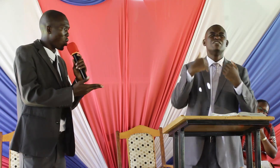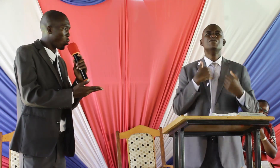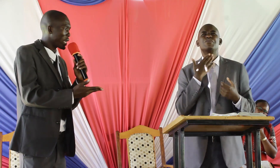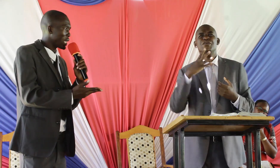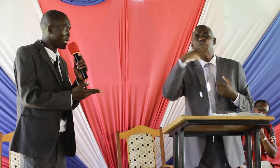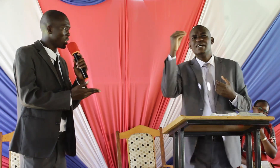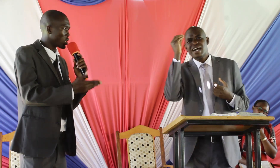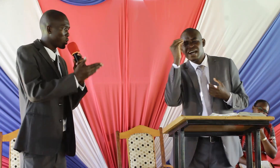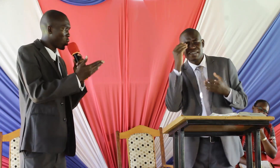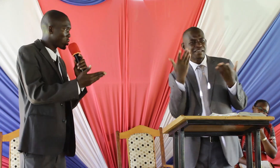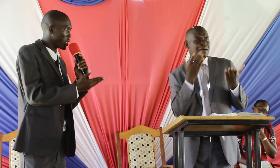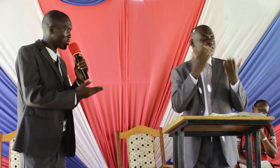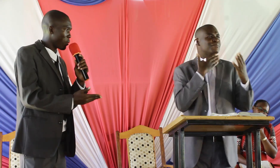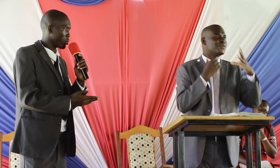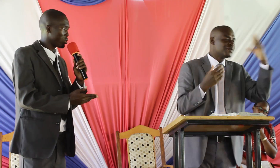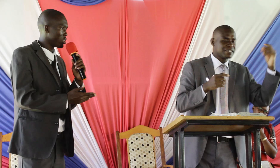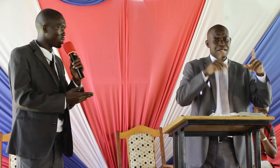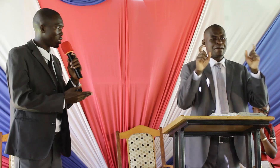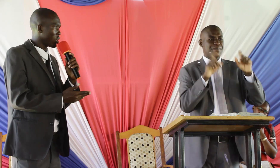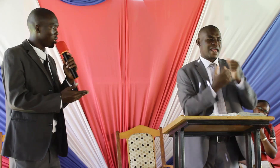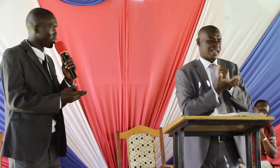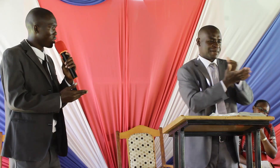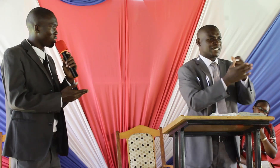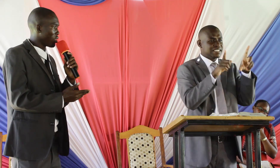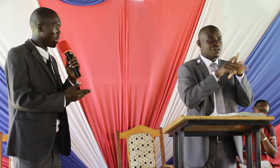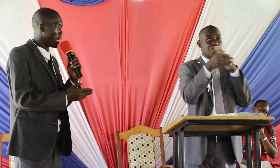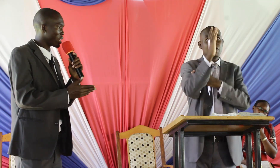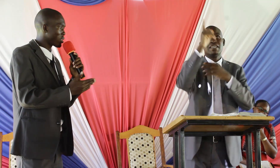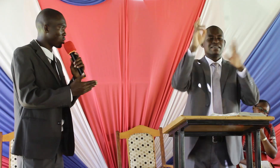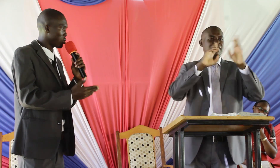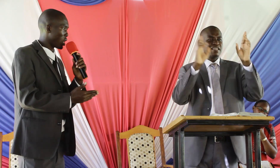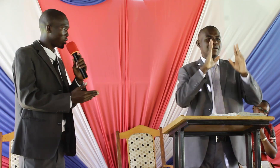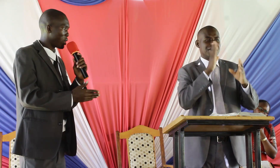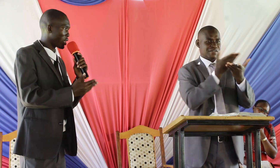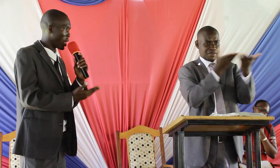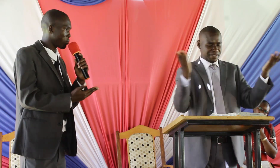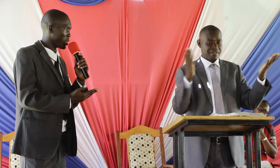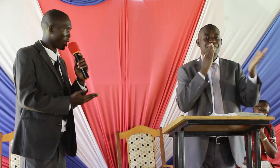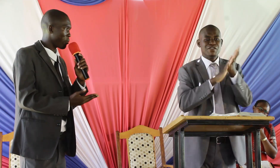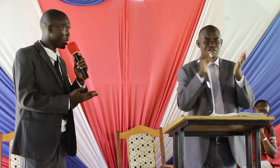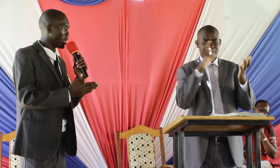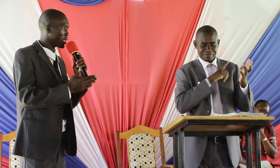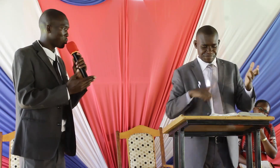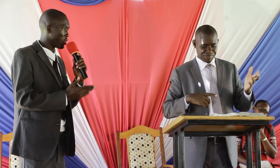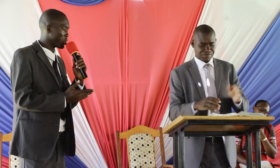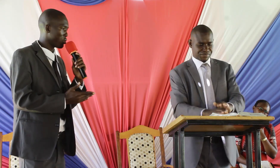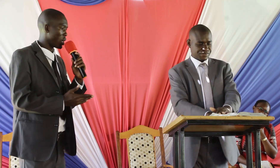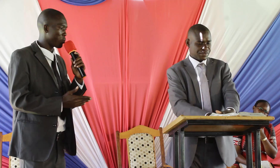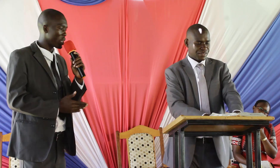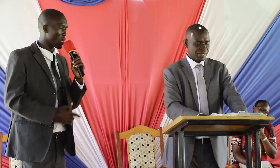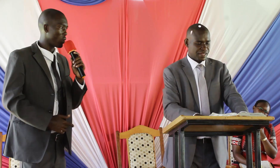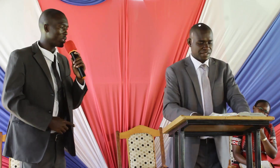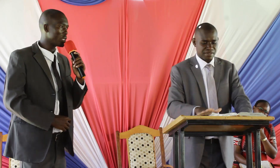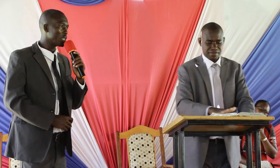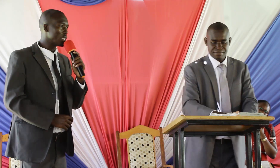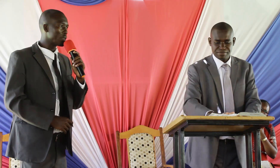them awkwardly, just because they're disabled, let us not do that, but help them. Let us be ready to do that.